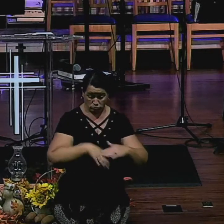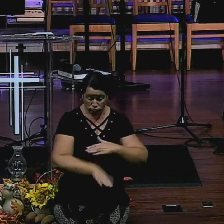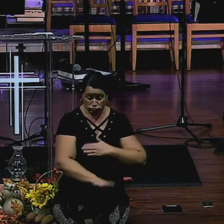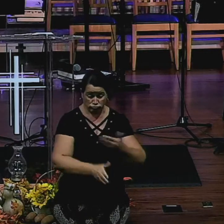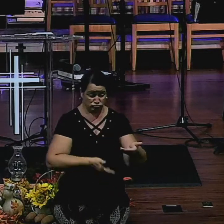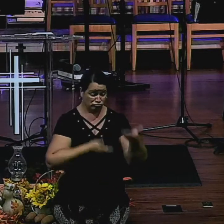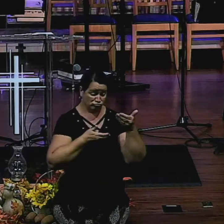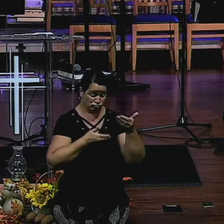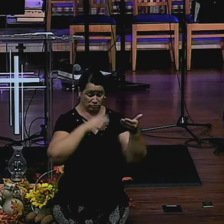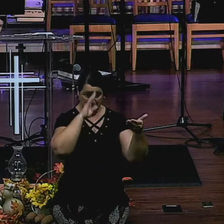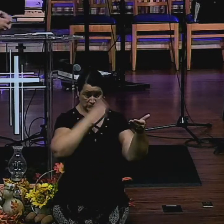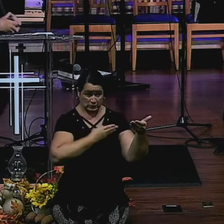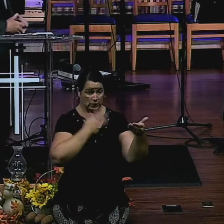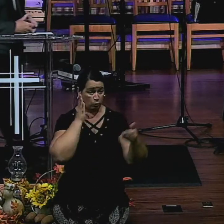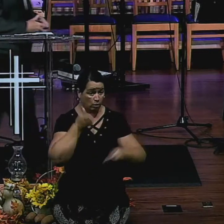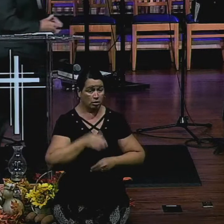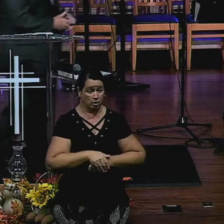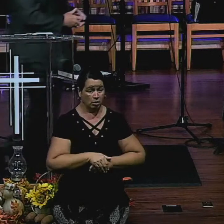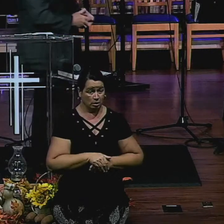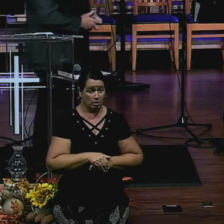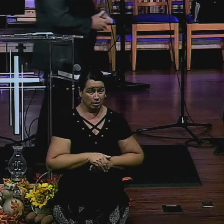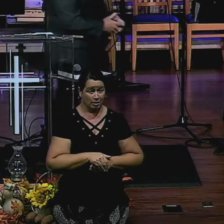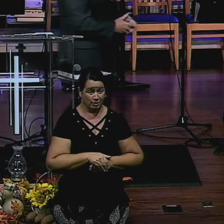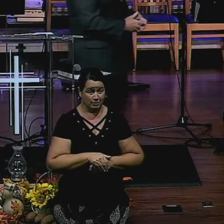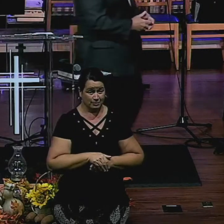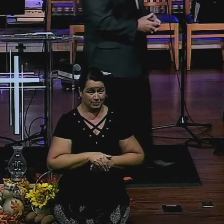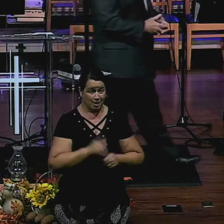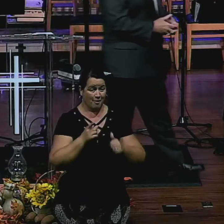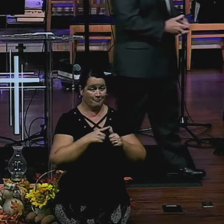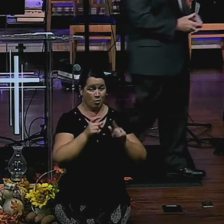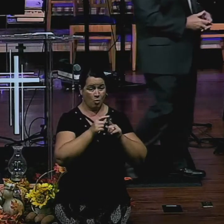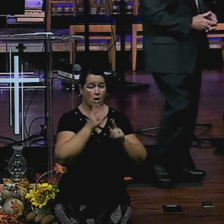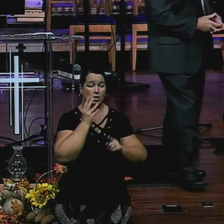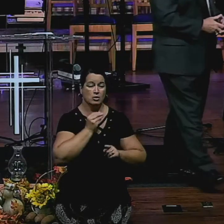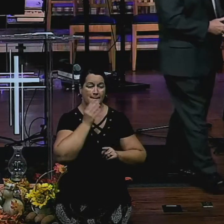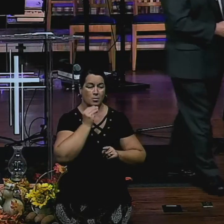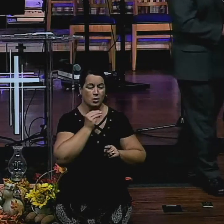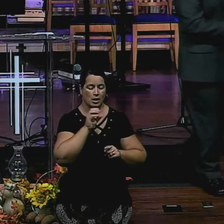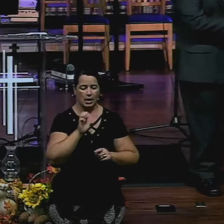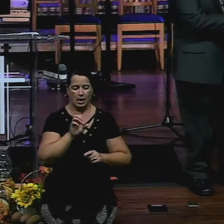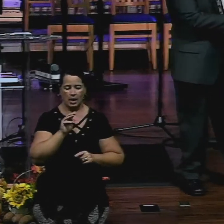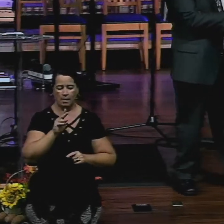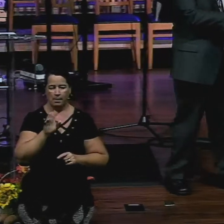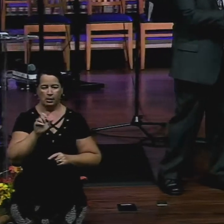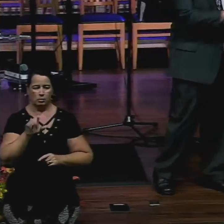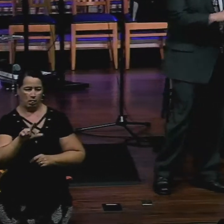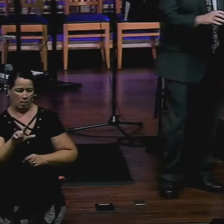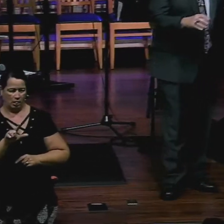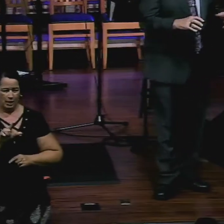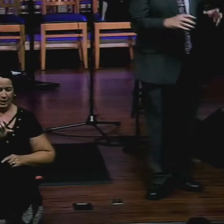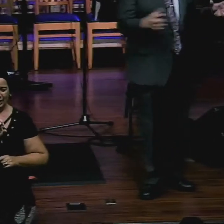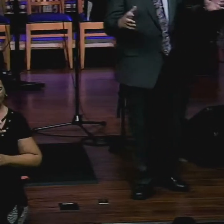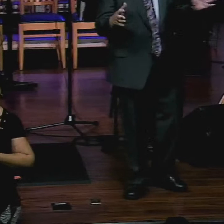a son. It's the first learned word I learned in Hebrew, Emmanuel. Because, you know, they break it down